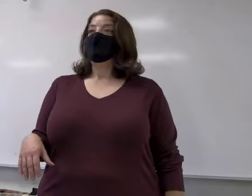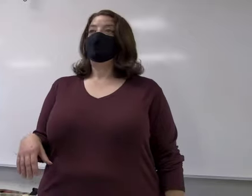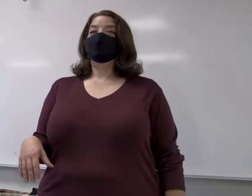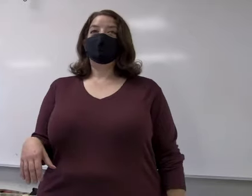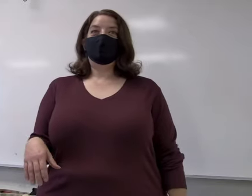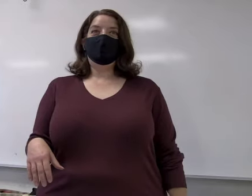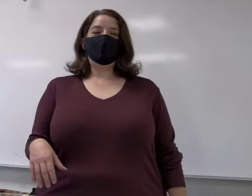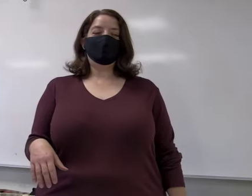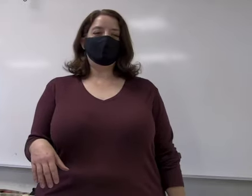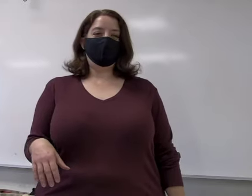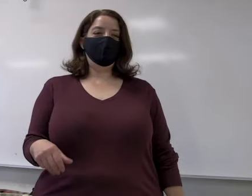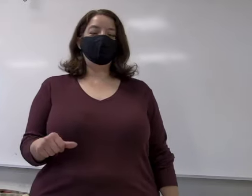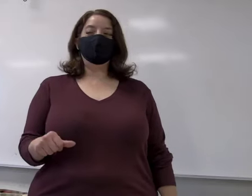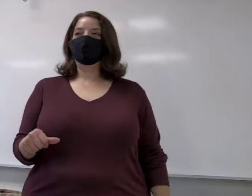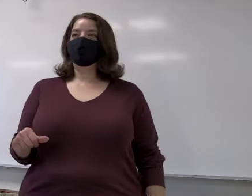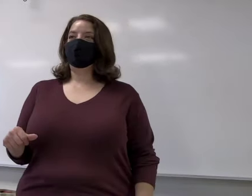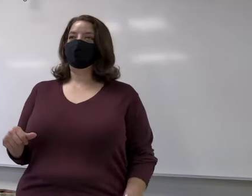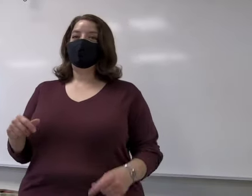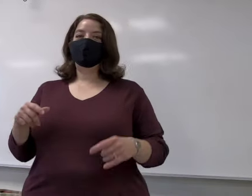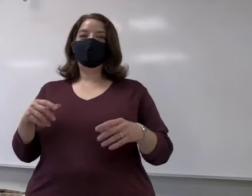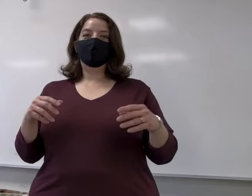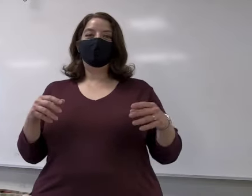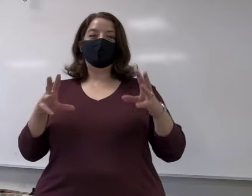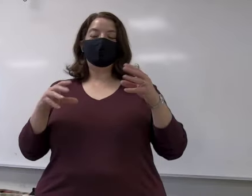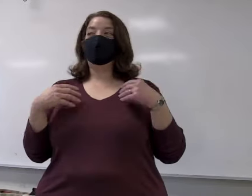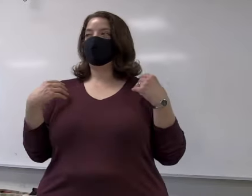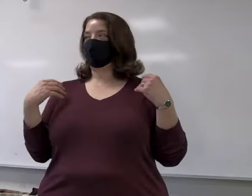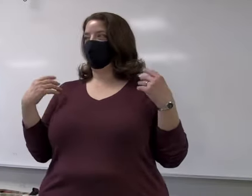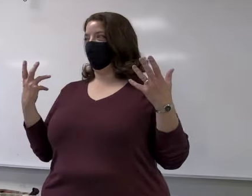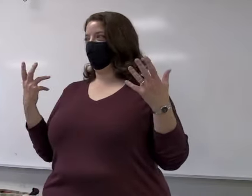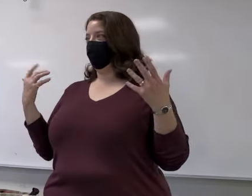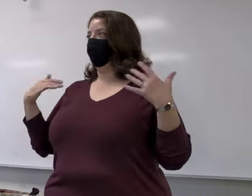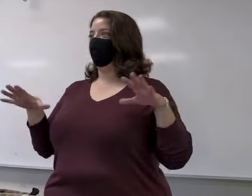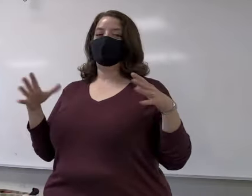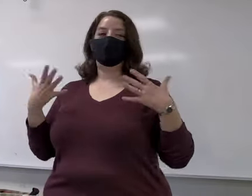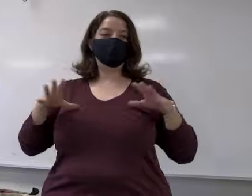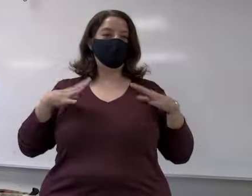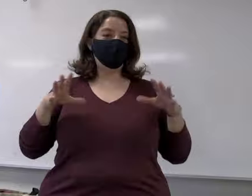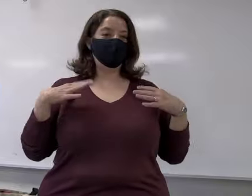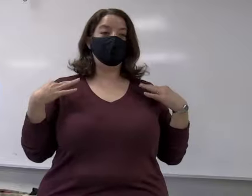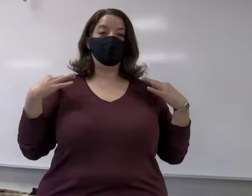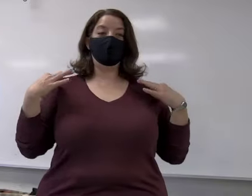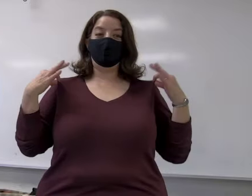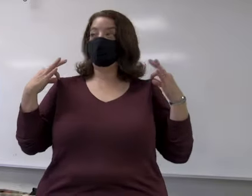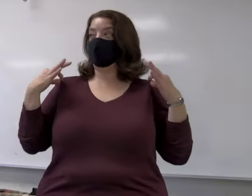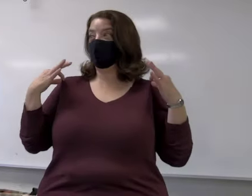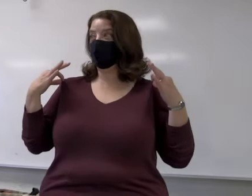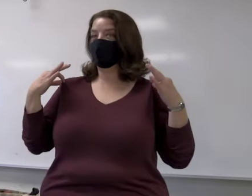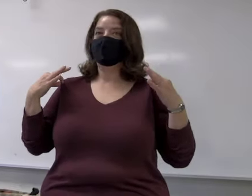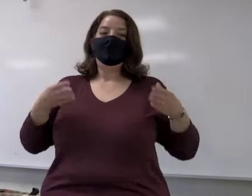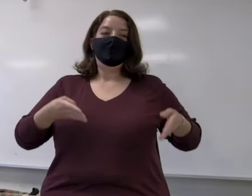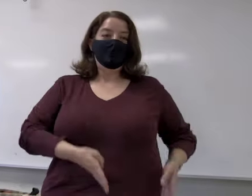Good morning. Today we are going to learn some signs for accessories. So we talked about basic clothing, right? Shirt,